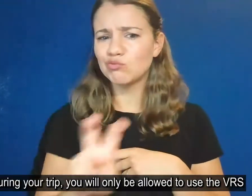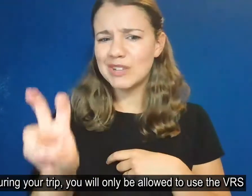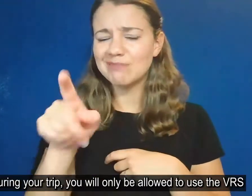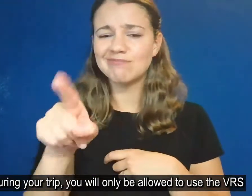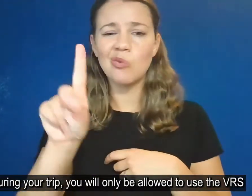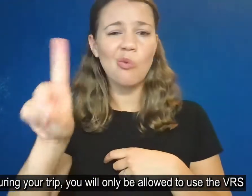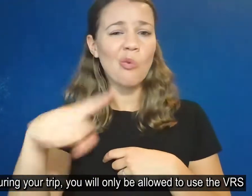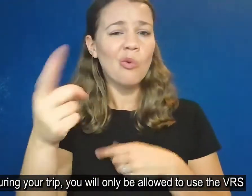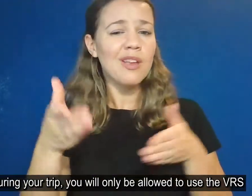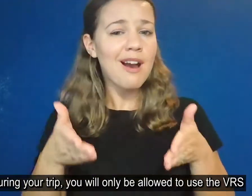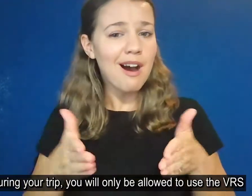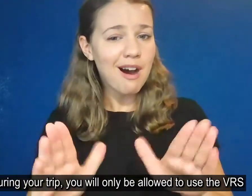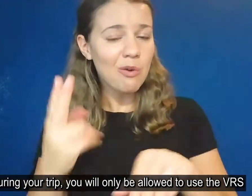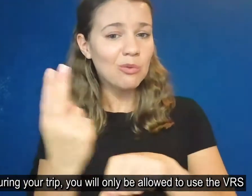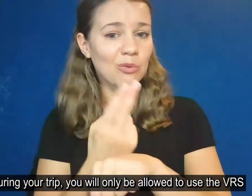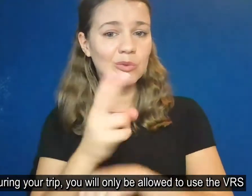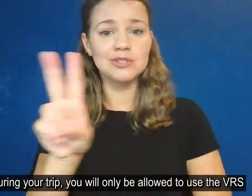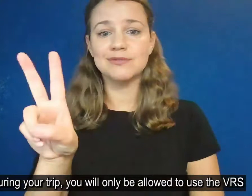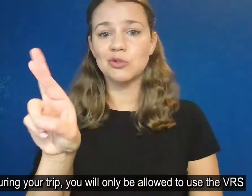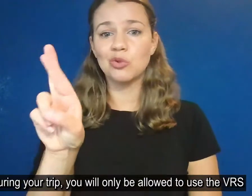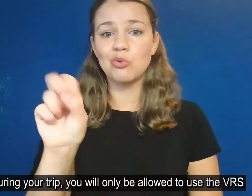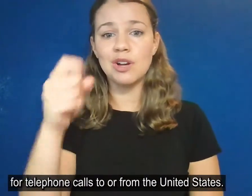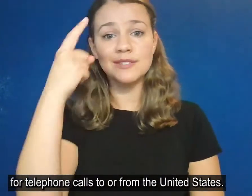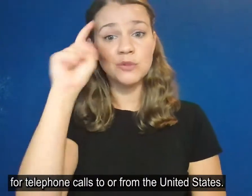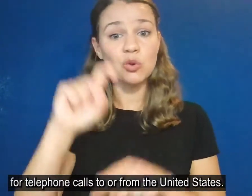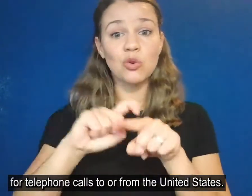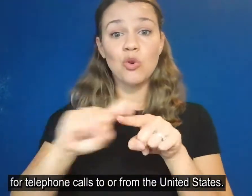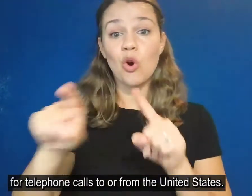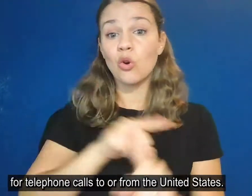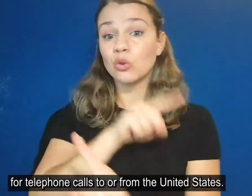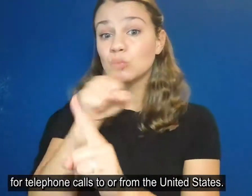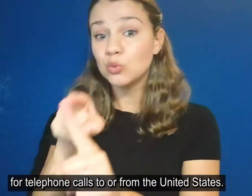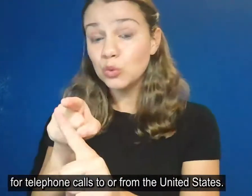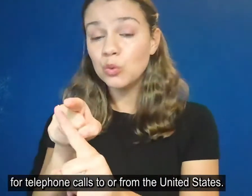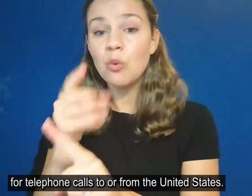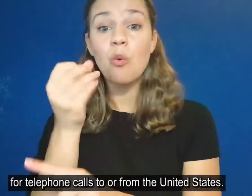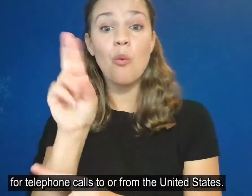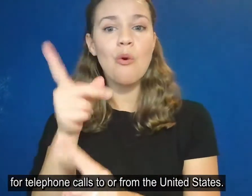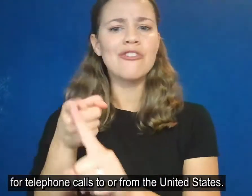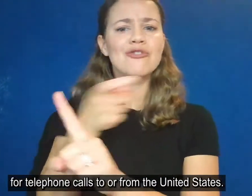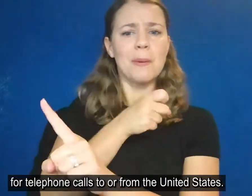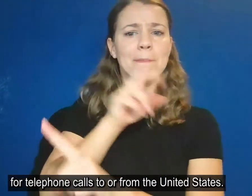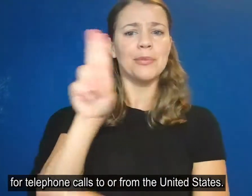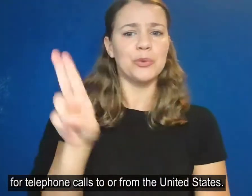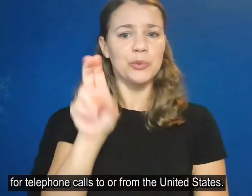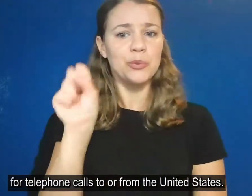trip, you will only be allowed to use VRS for telephone calls to or from the United States.